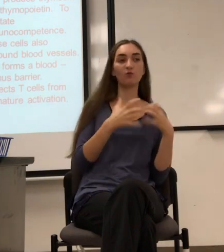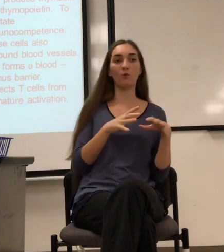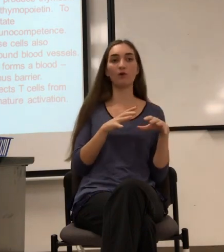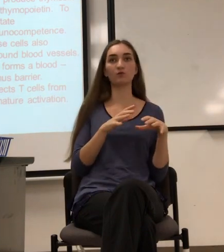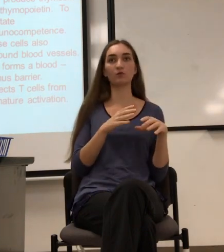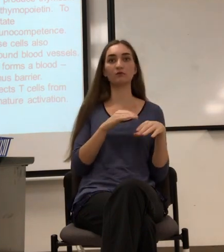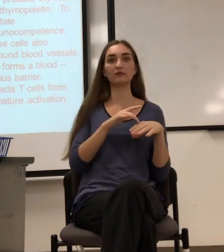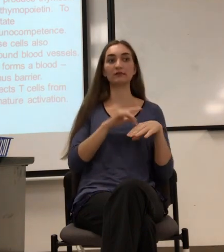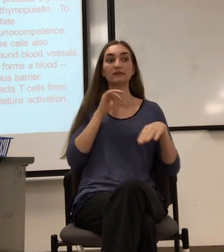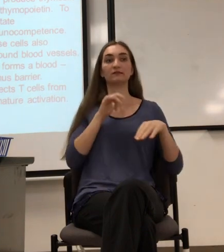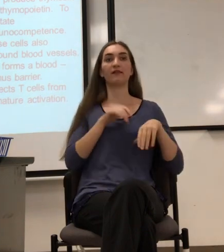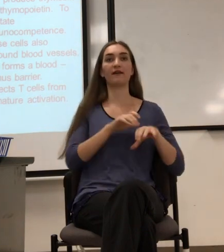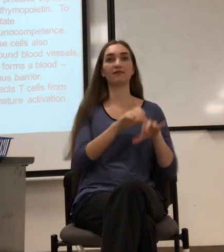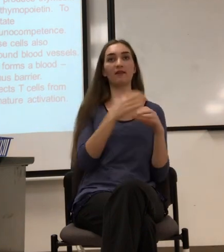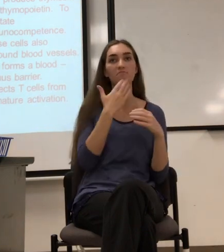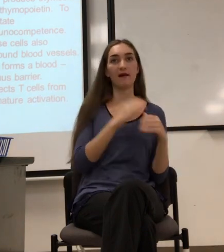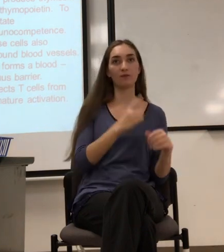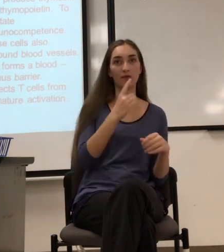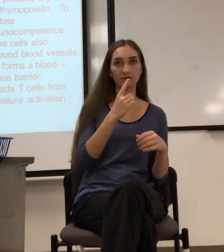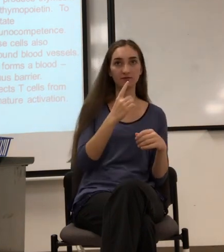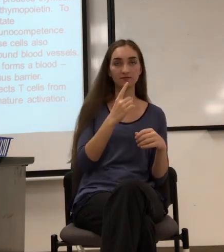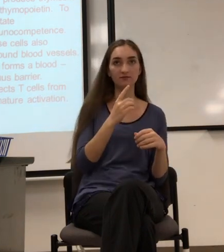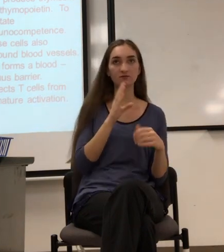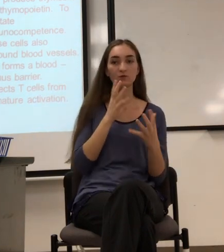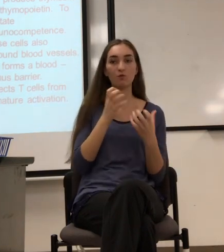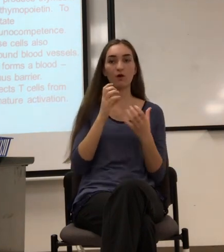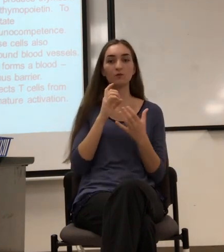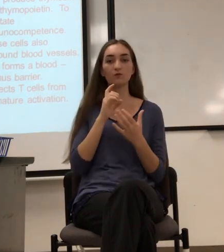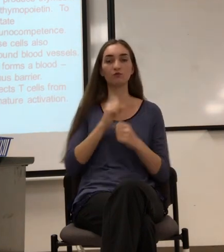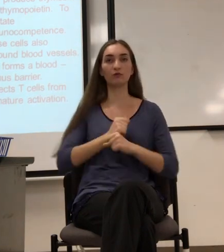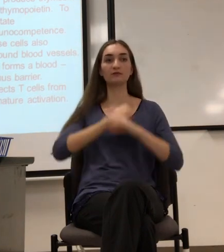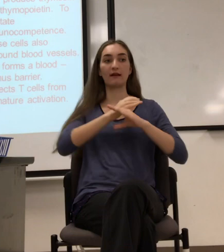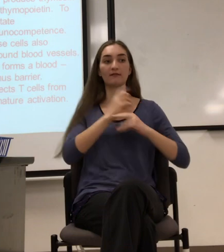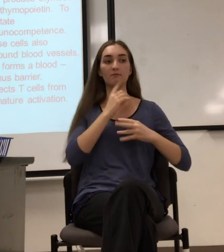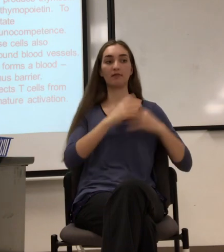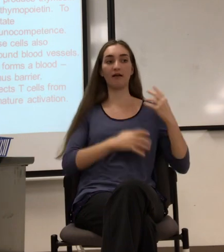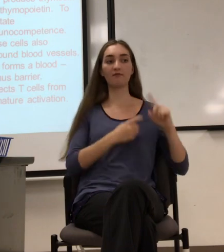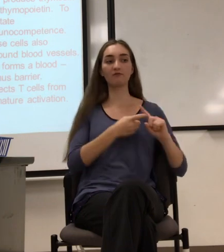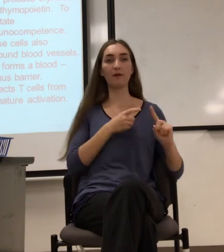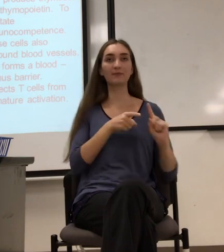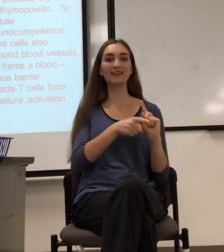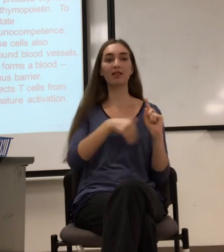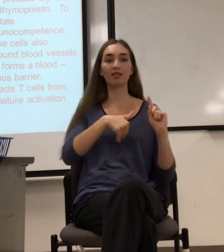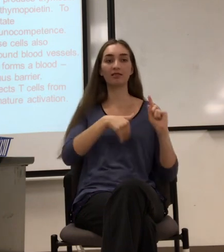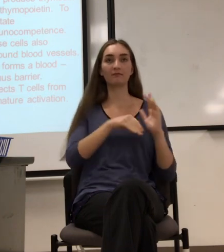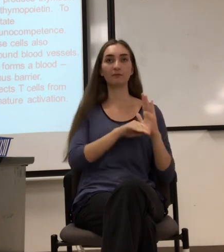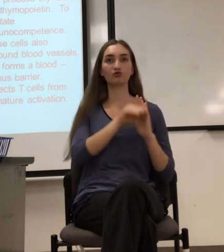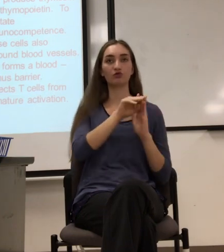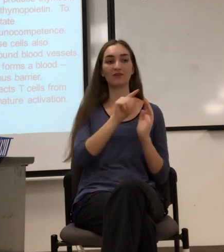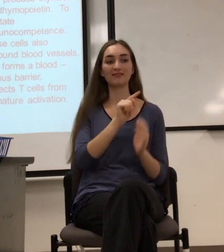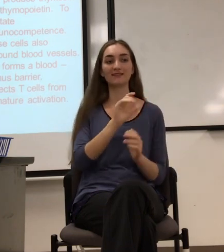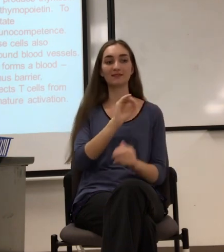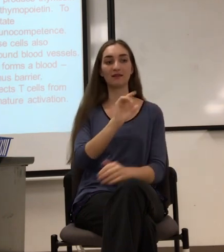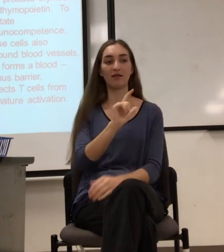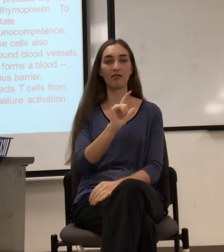want to protect the blood from these immature T cells. So in the cortex,